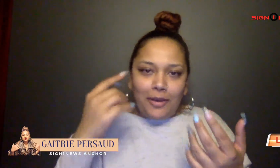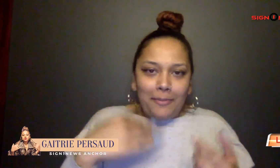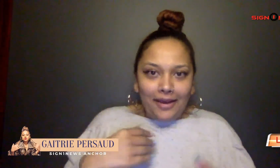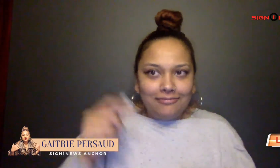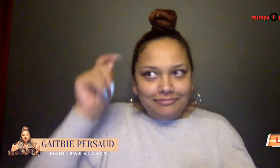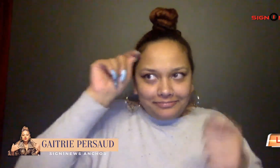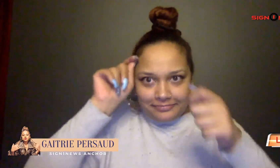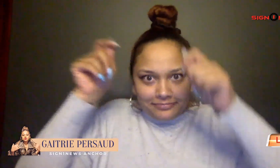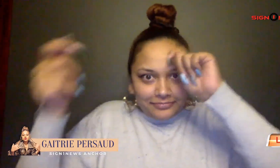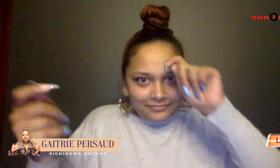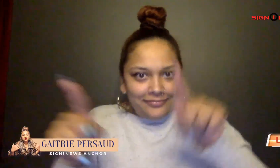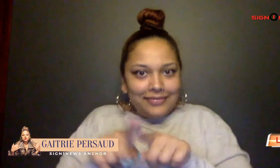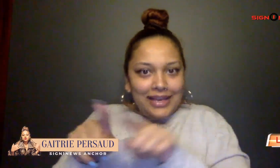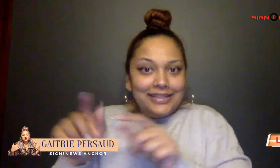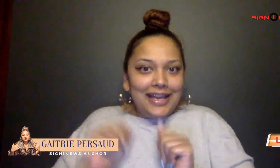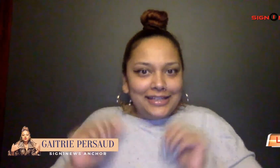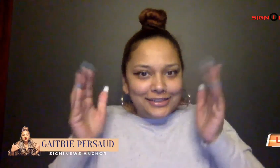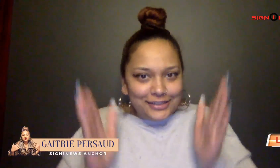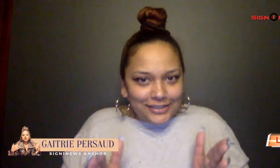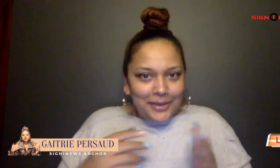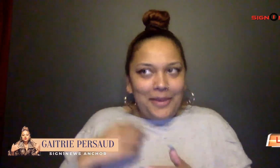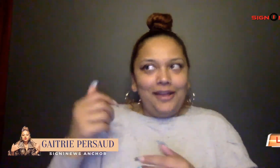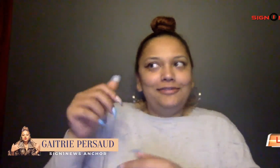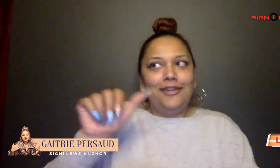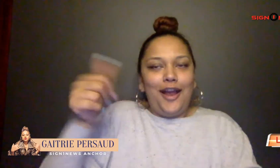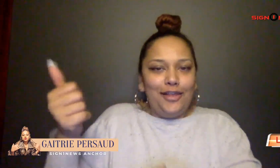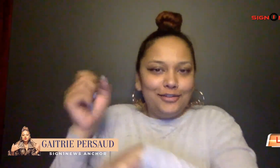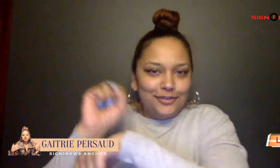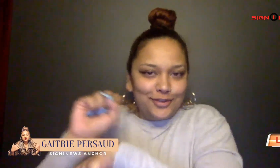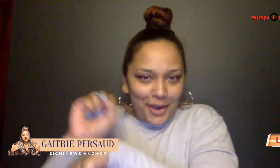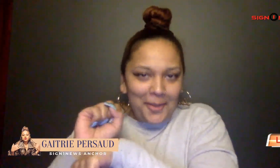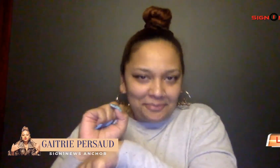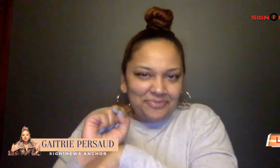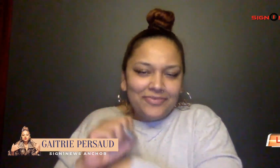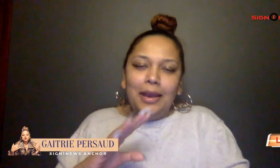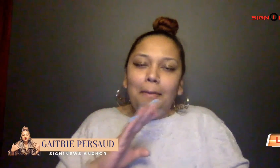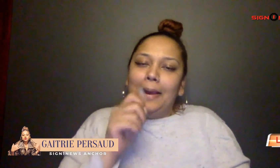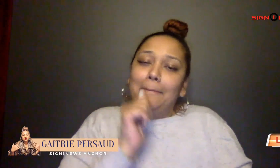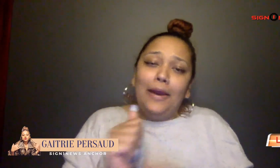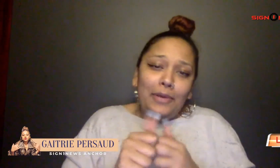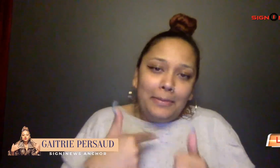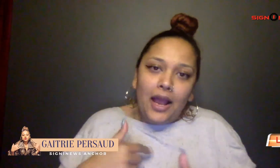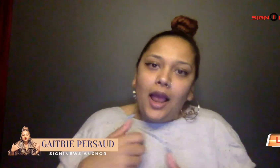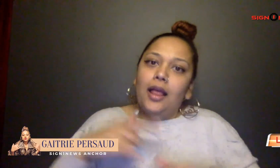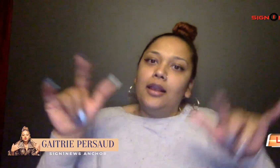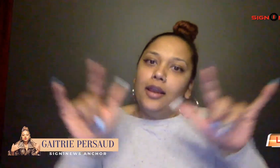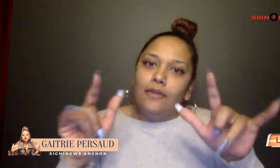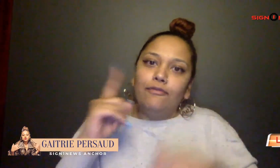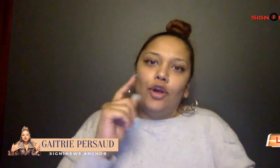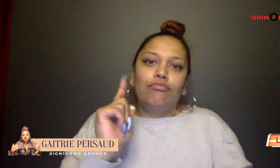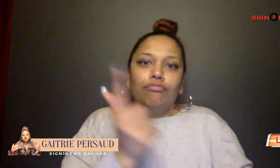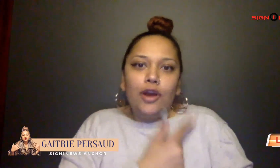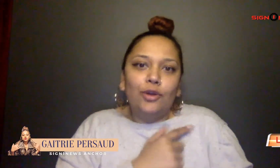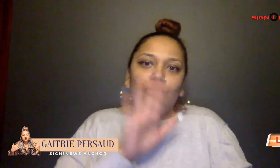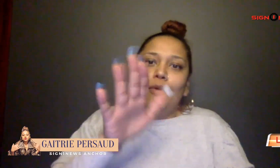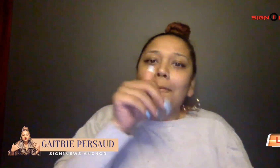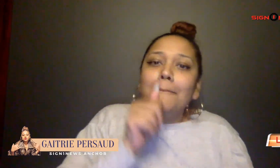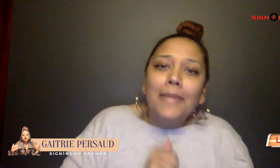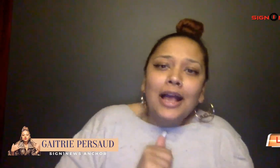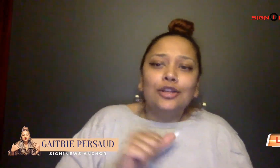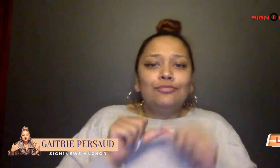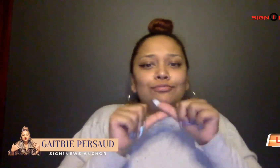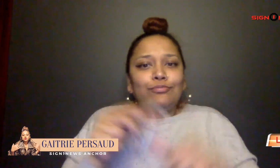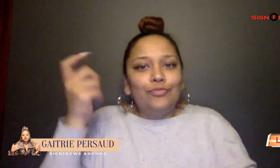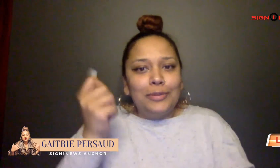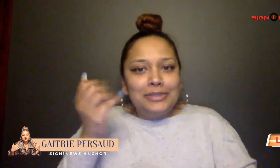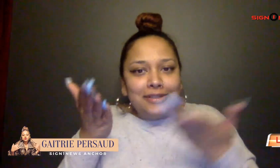but that's because I'm also an actor and I'm working on another project so please be patient with me you know I love all of you our loyal